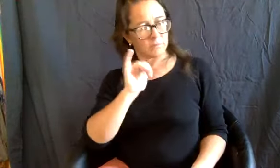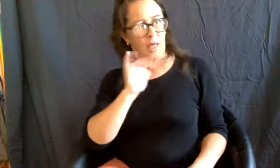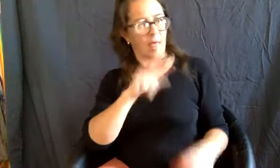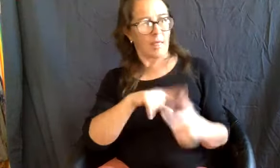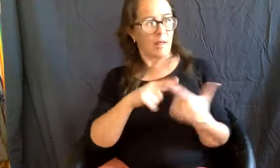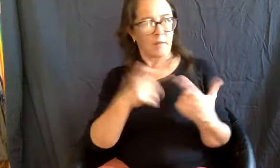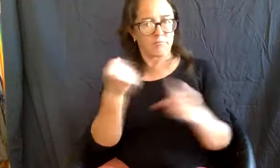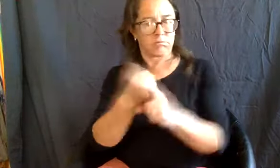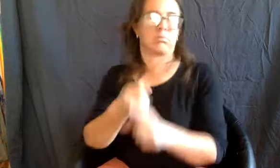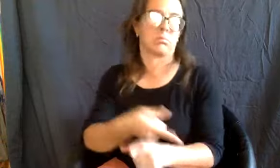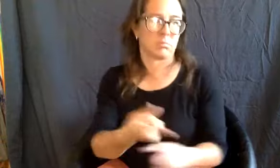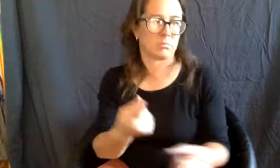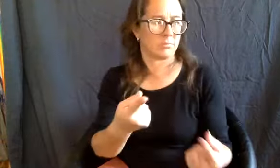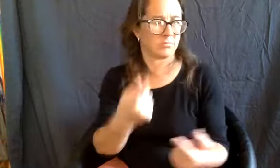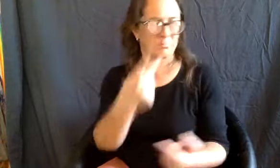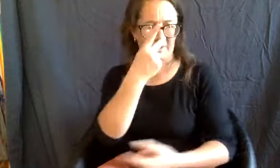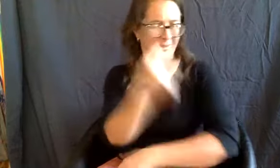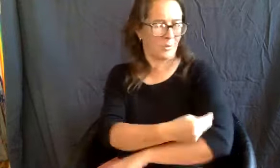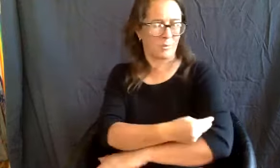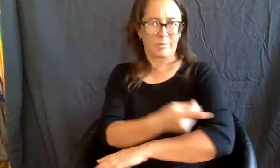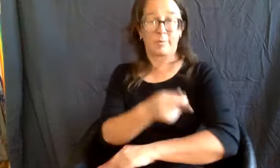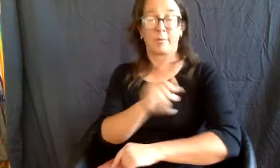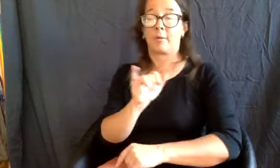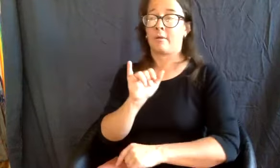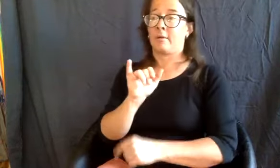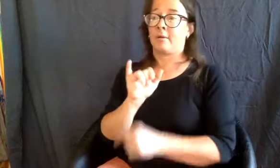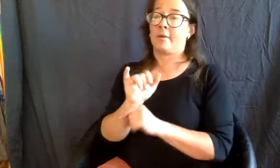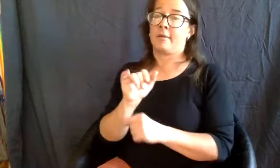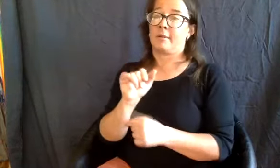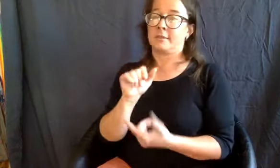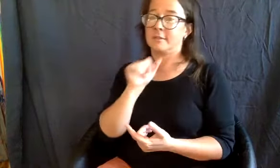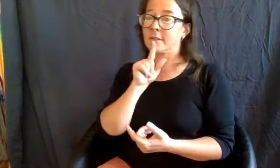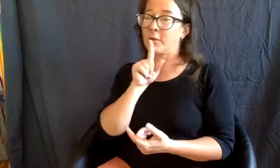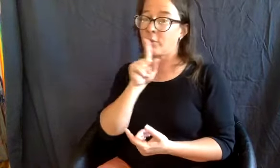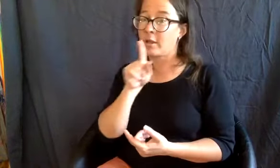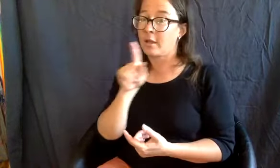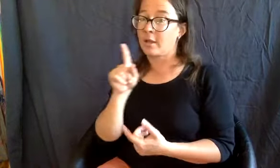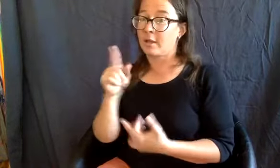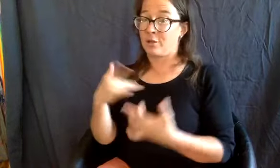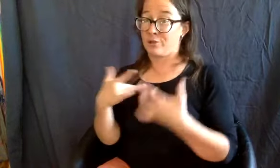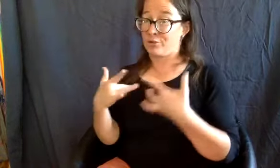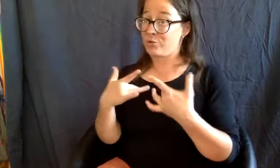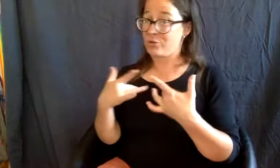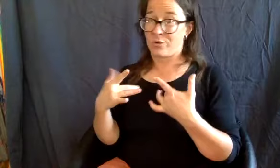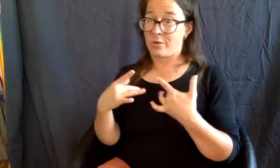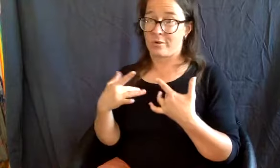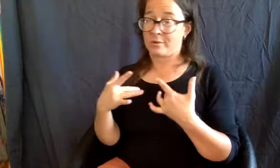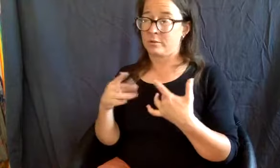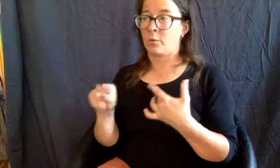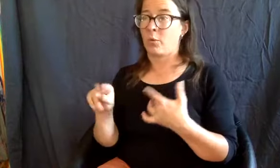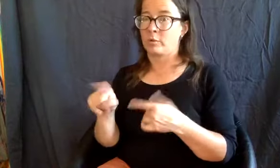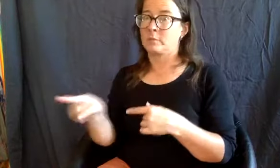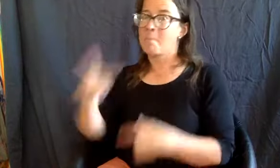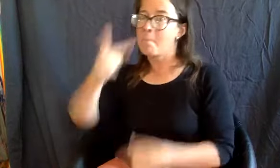she's sitting up in bed, and she's like, Earl, what happened to you last night? One minute you were happy, and the next minute you were manic and throwing plates, and I